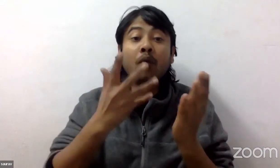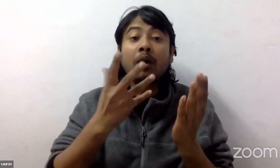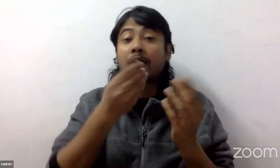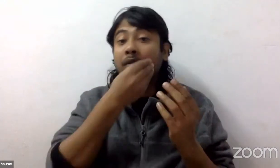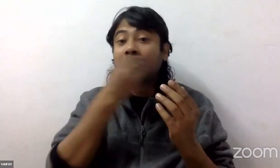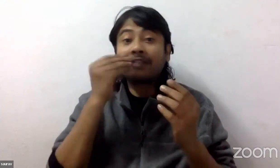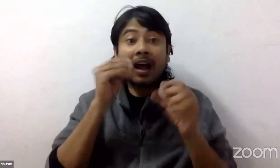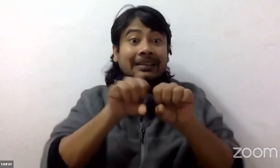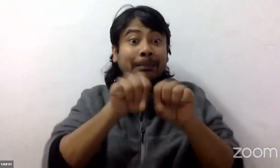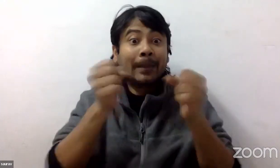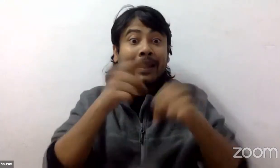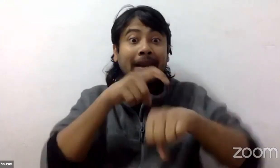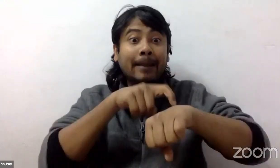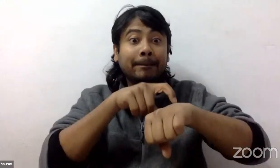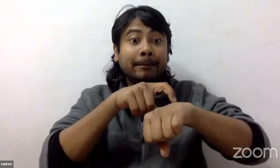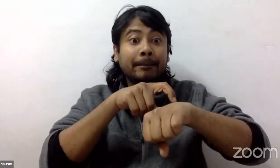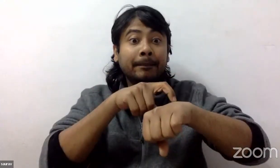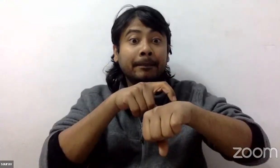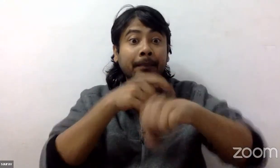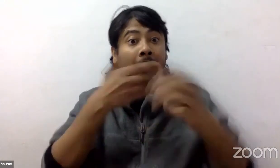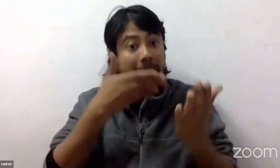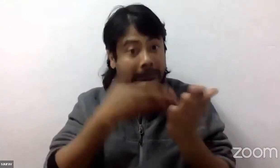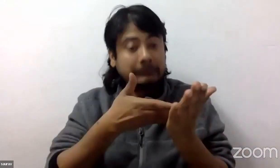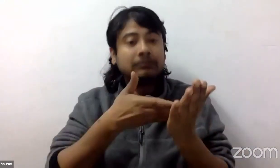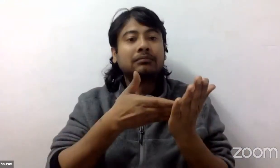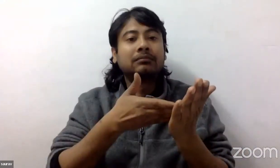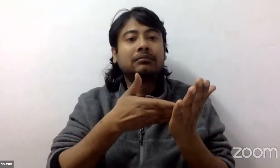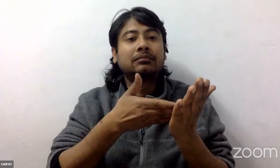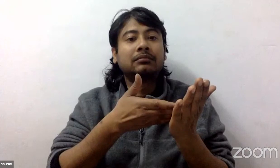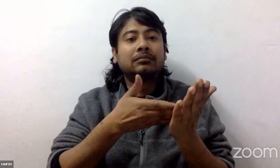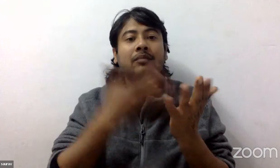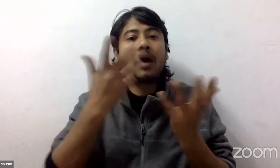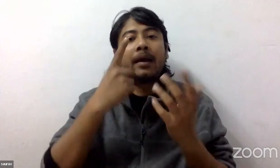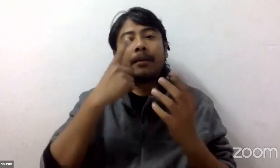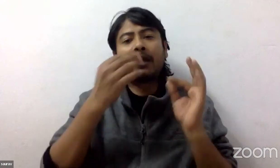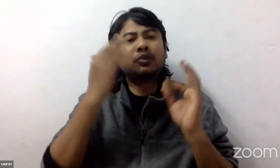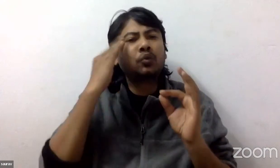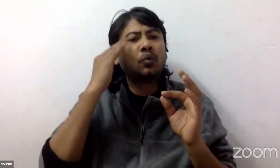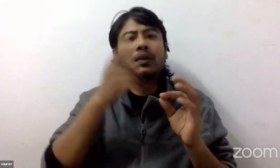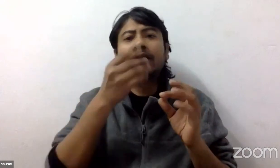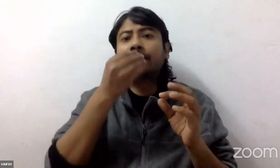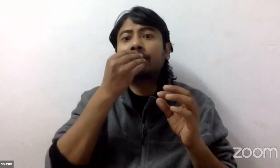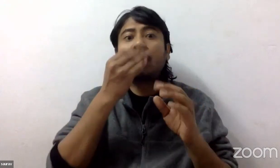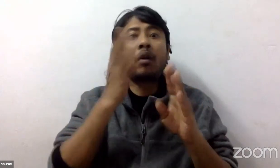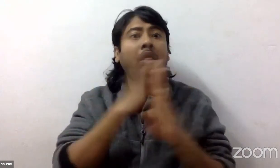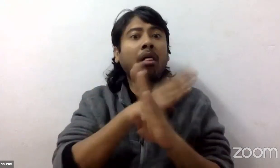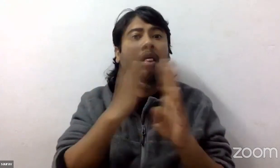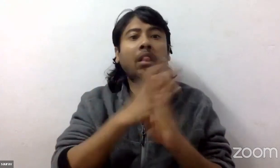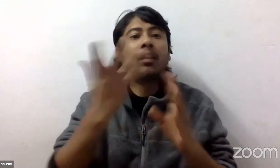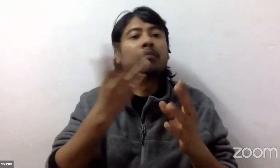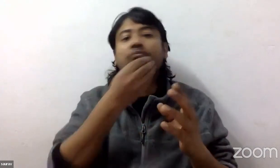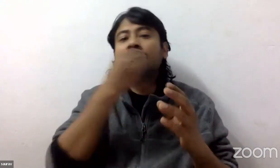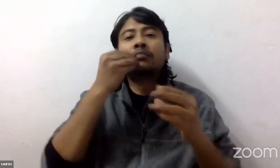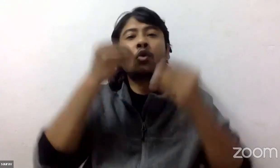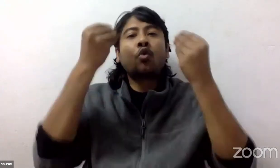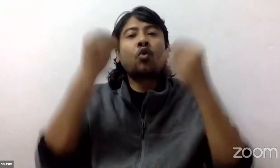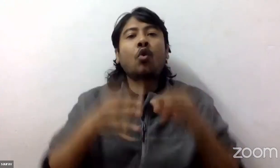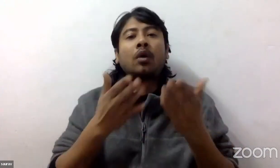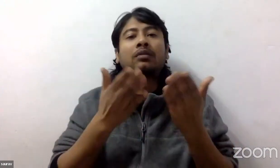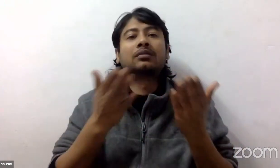Ekadashi. And also the last thing I want to clarify, that there is no difference between food when it comes to